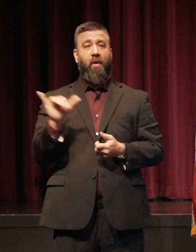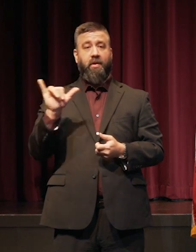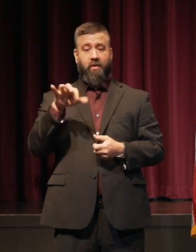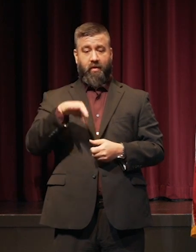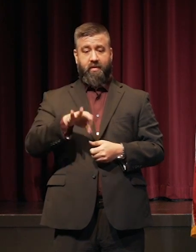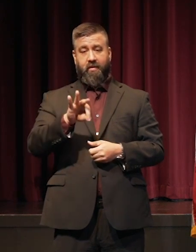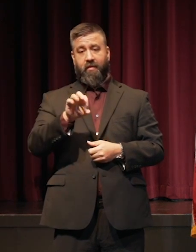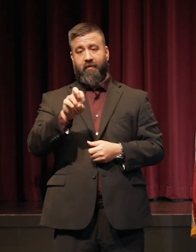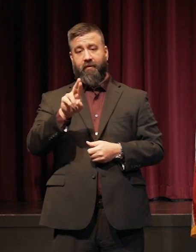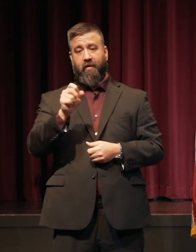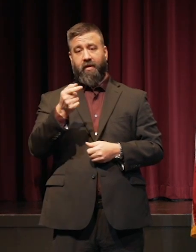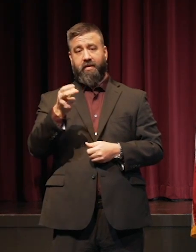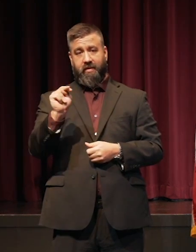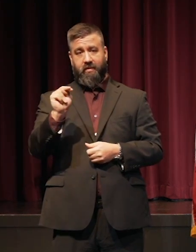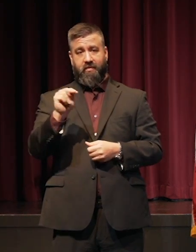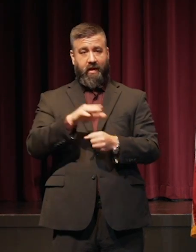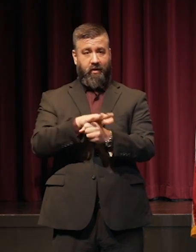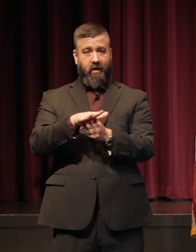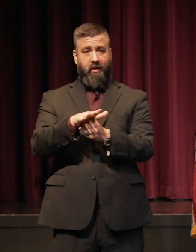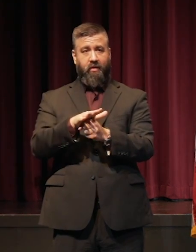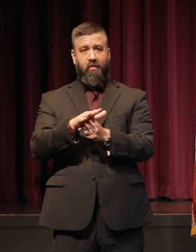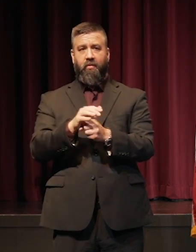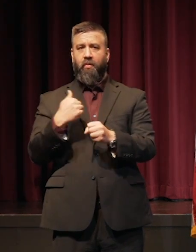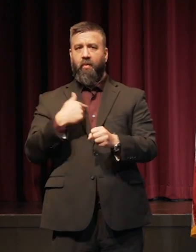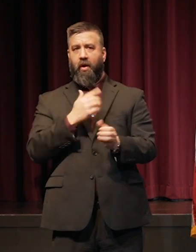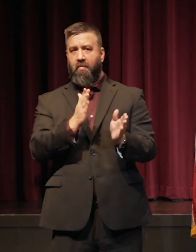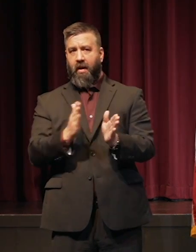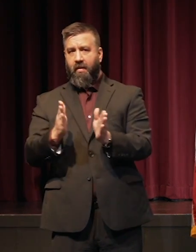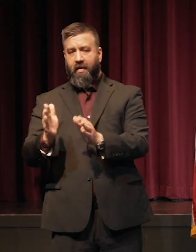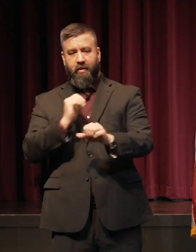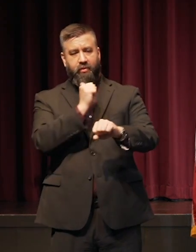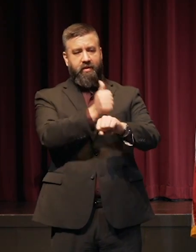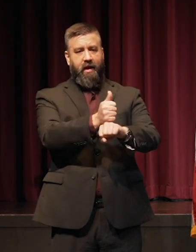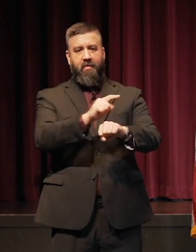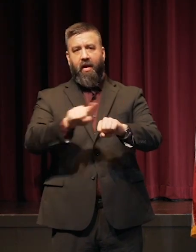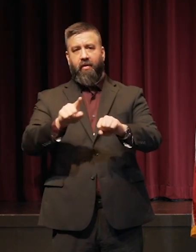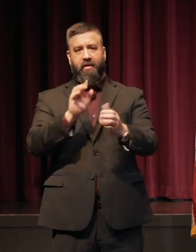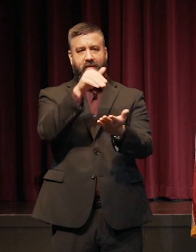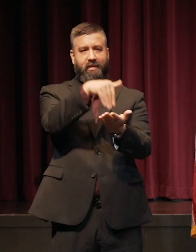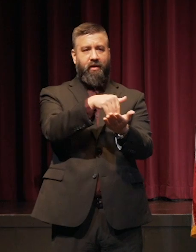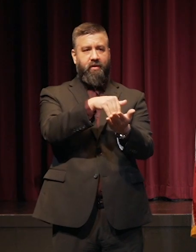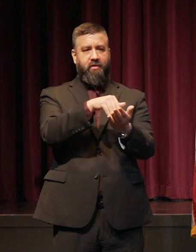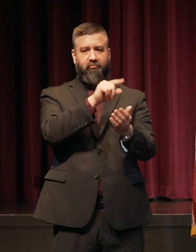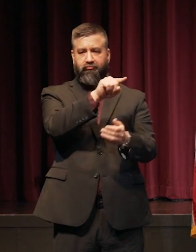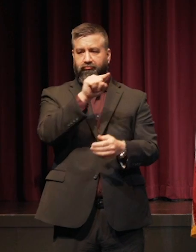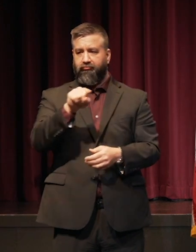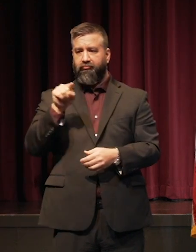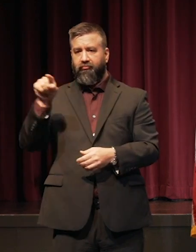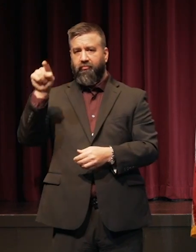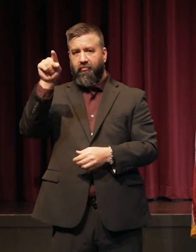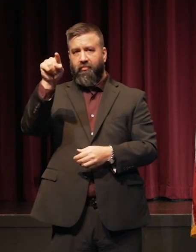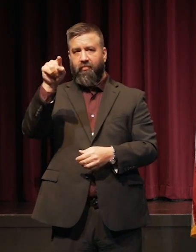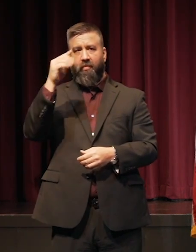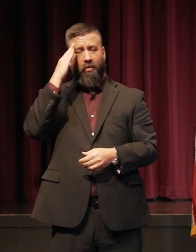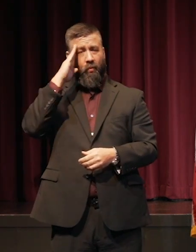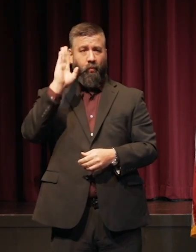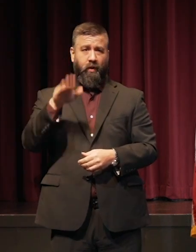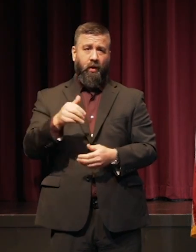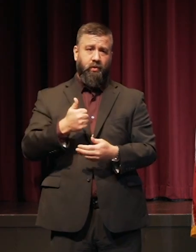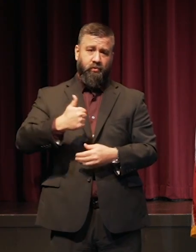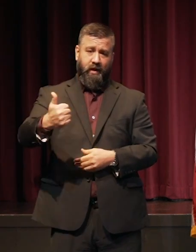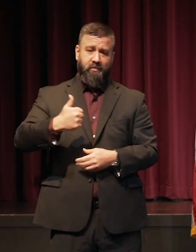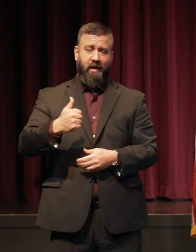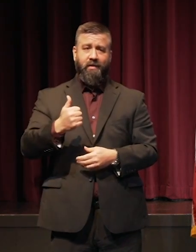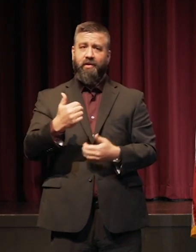location, we are working to provide other vaccination centers across St. Louis County. And we know that transportation is